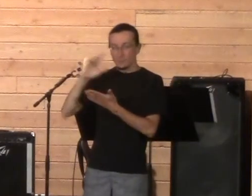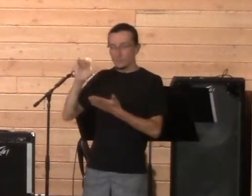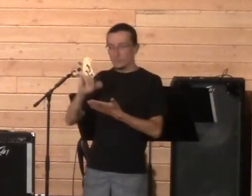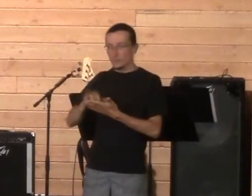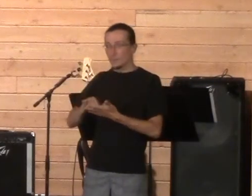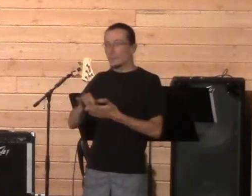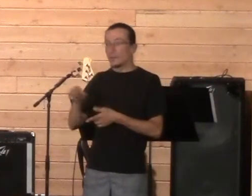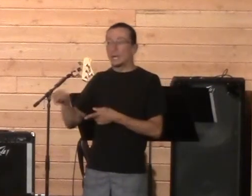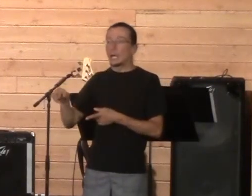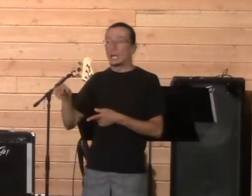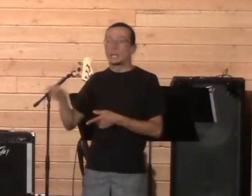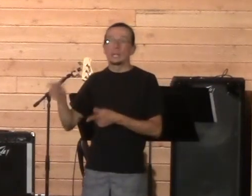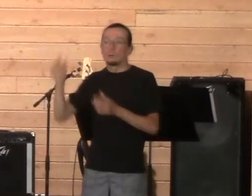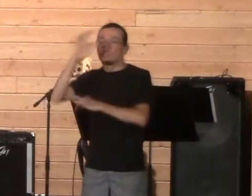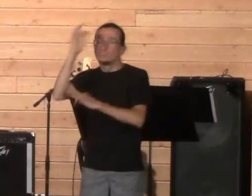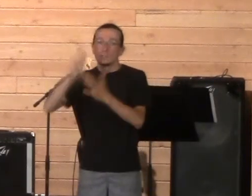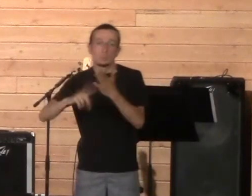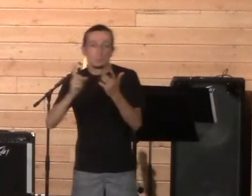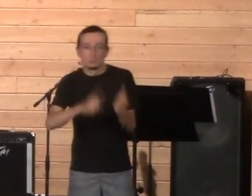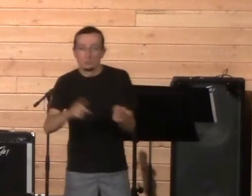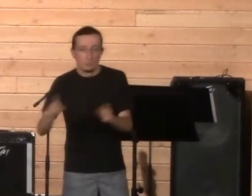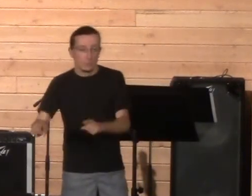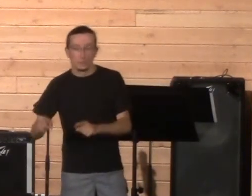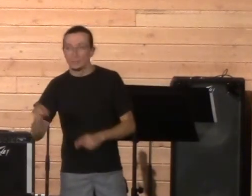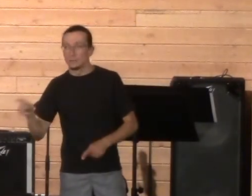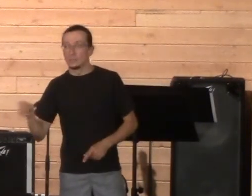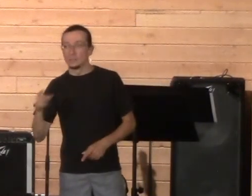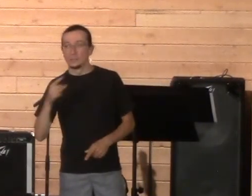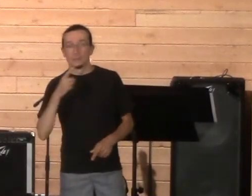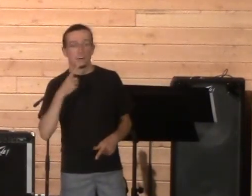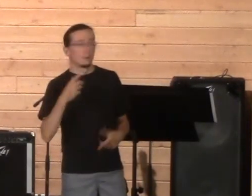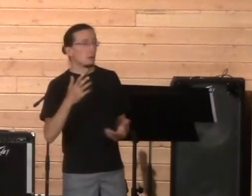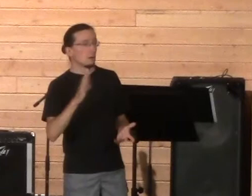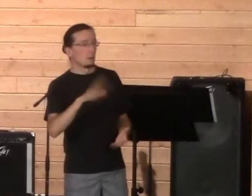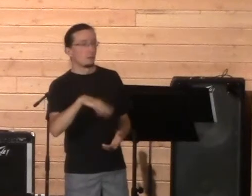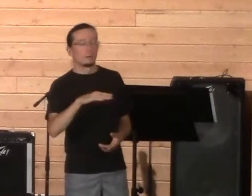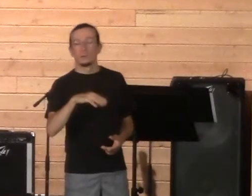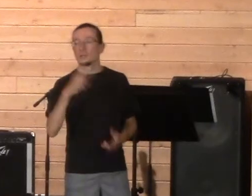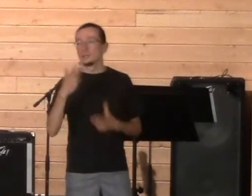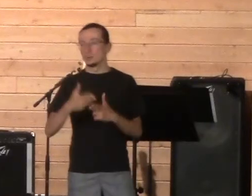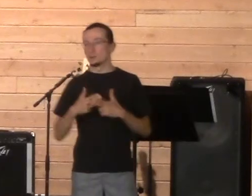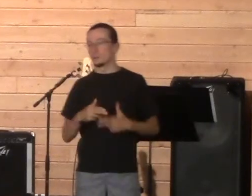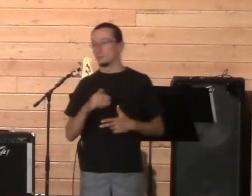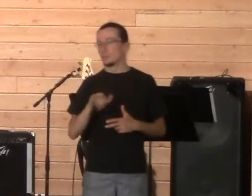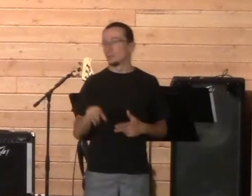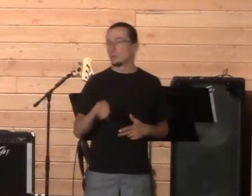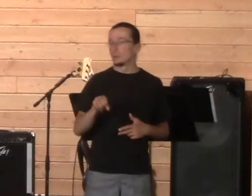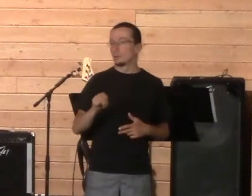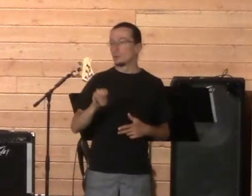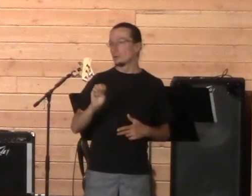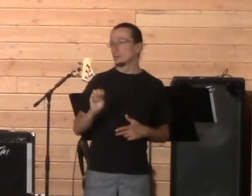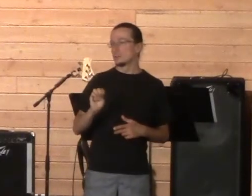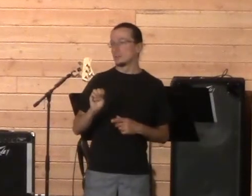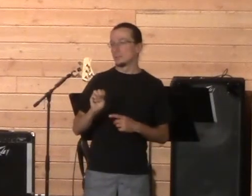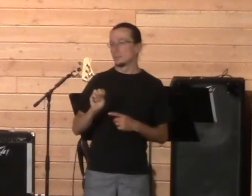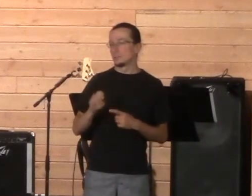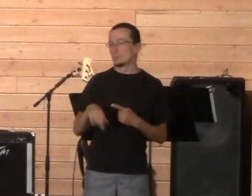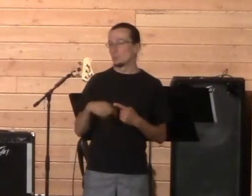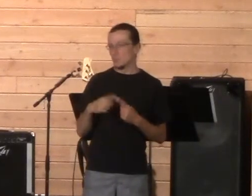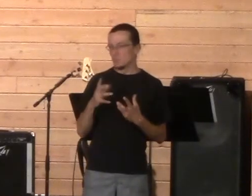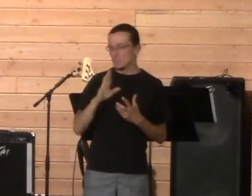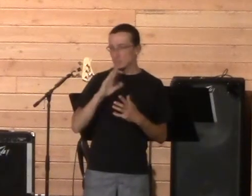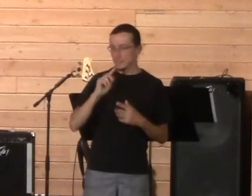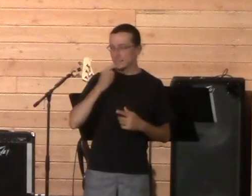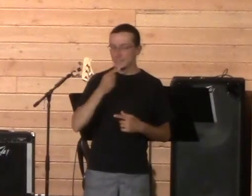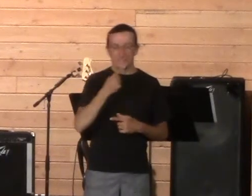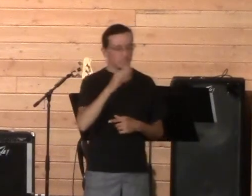know any of this was going on at all. And he said, Jose, I just want you to, he calls me Jose when he wants to just talk serious. Jose, I just want you to